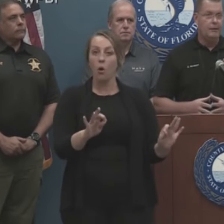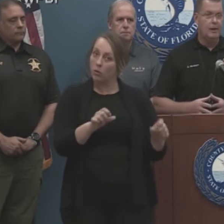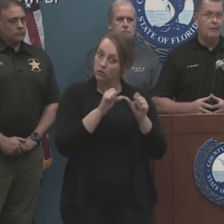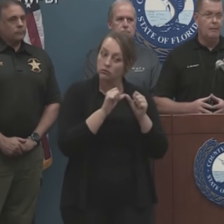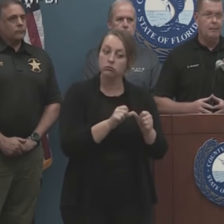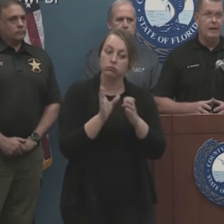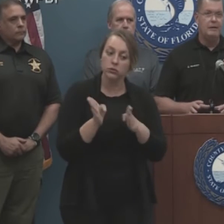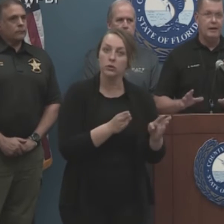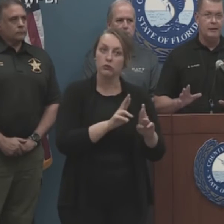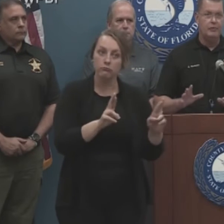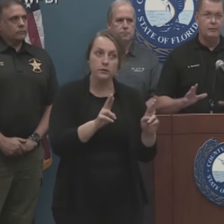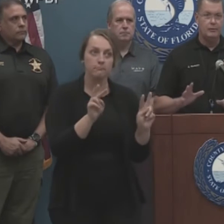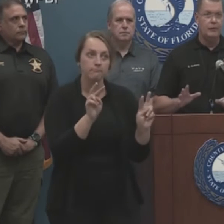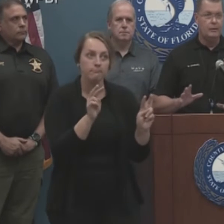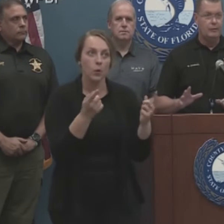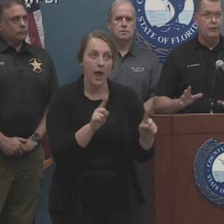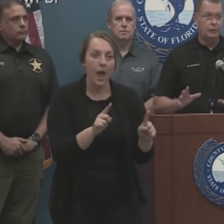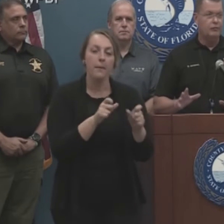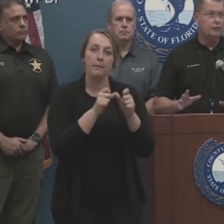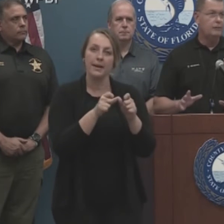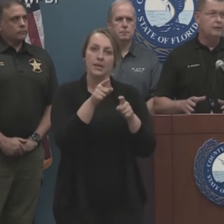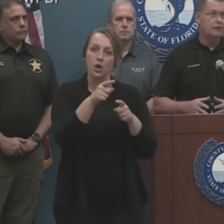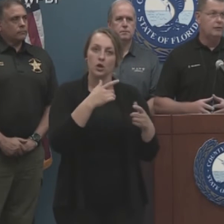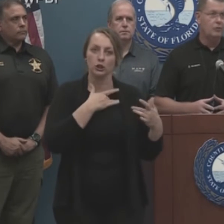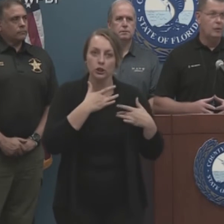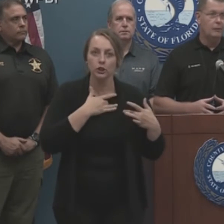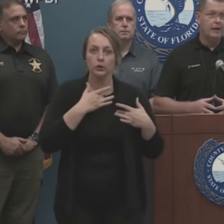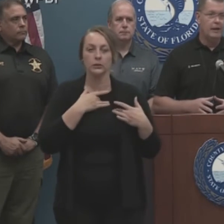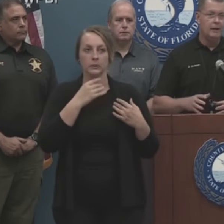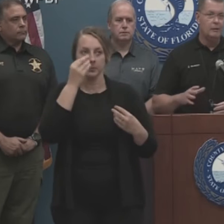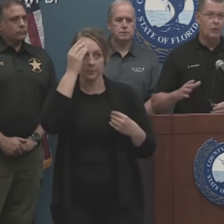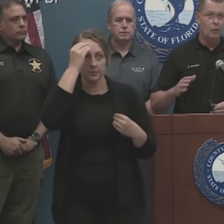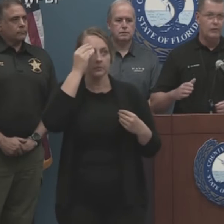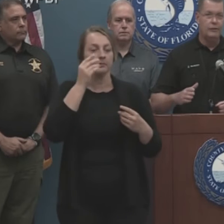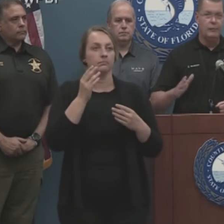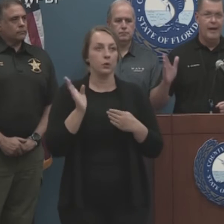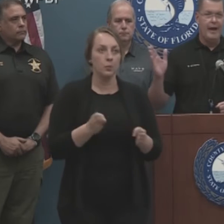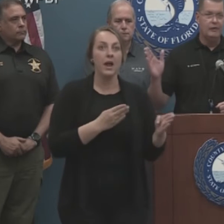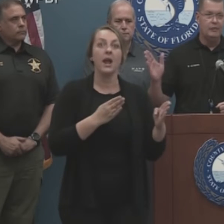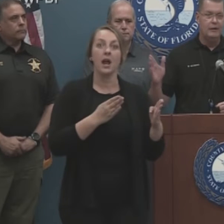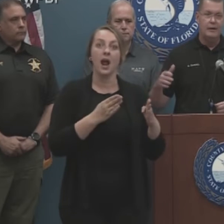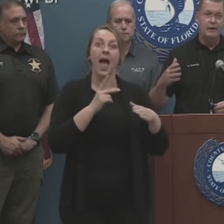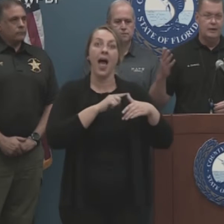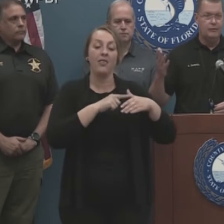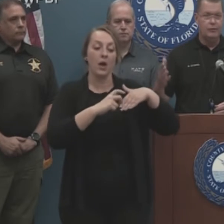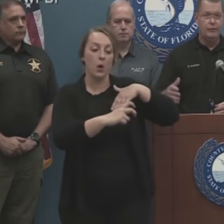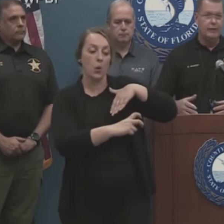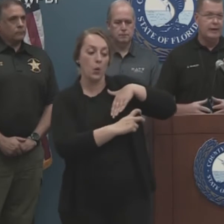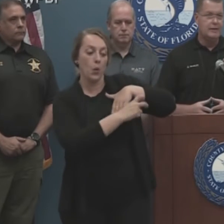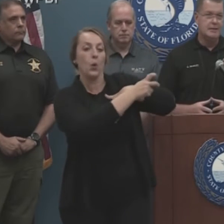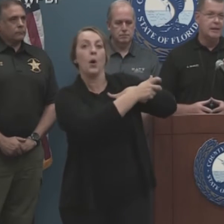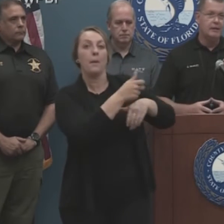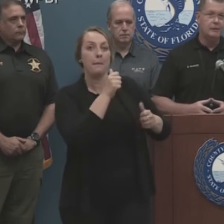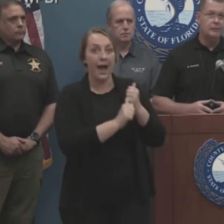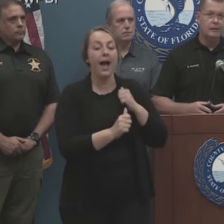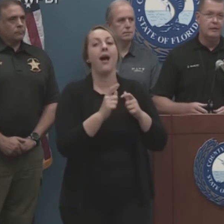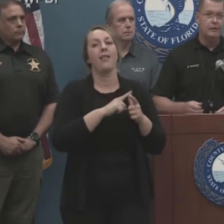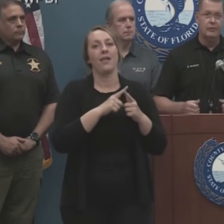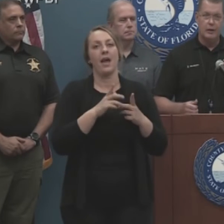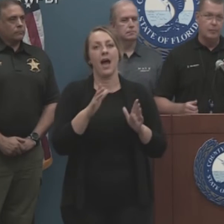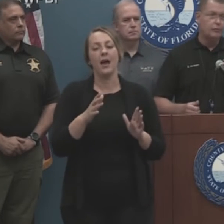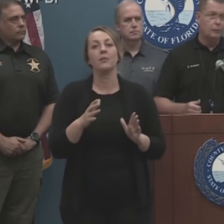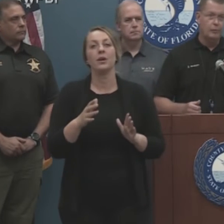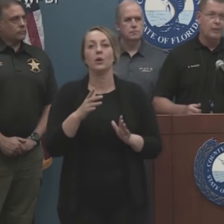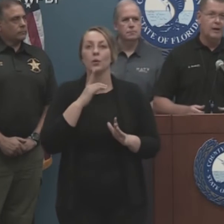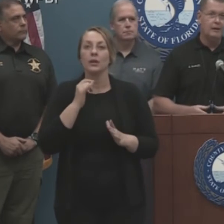up, maintain your concern for this storm, and once it's passed, and unfortunately I hate to say this, but